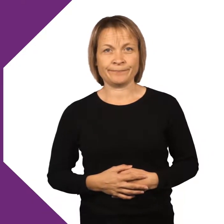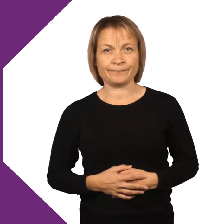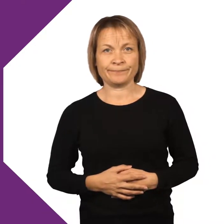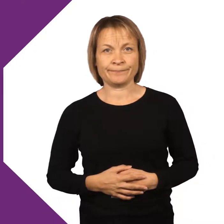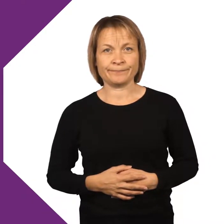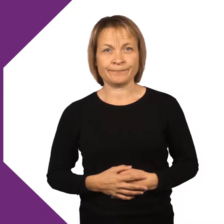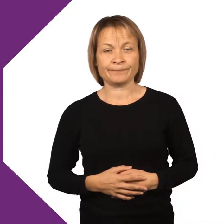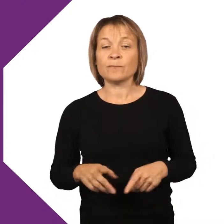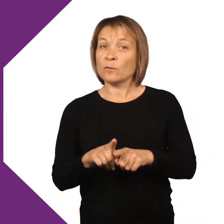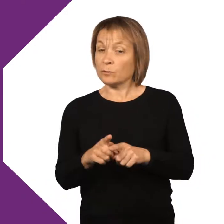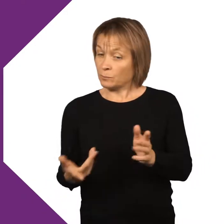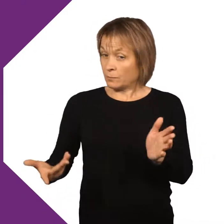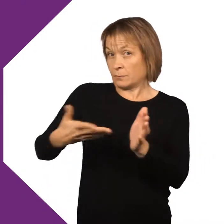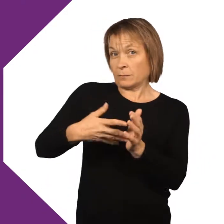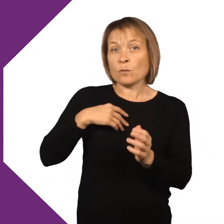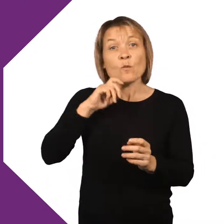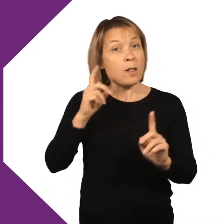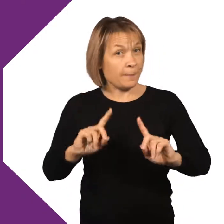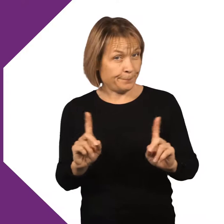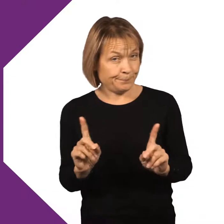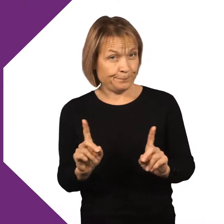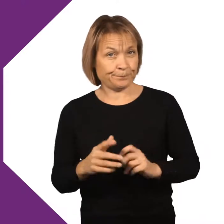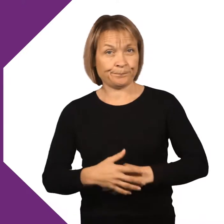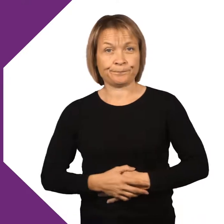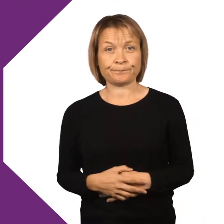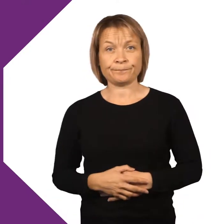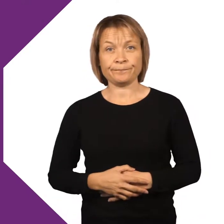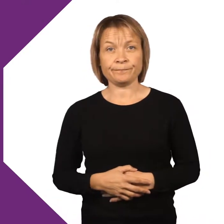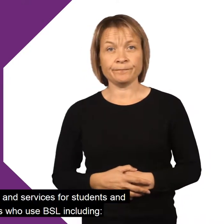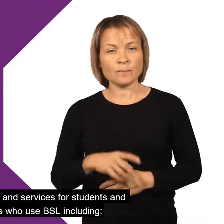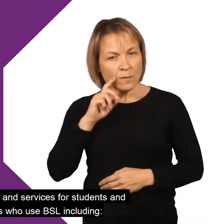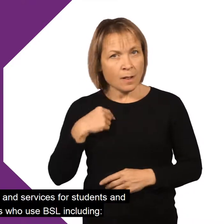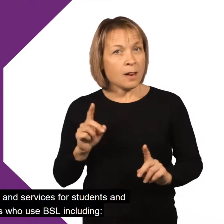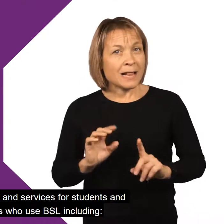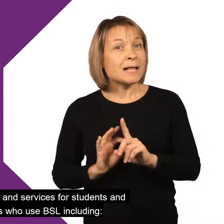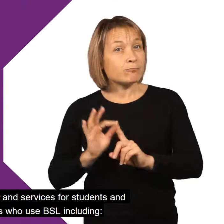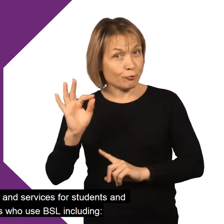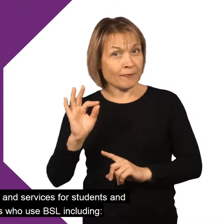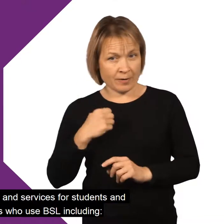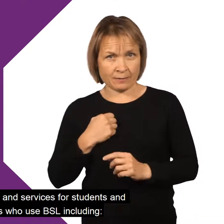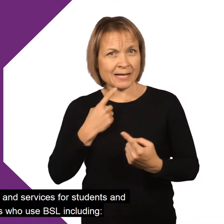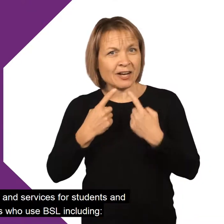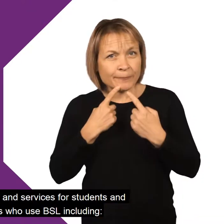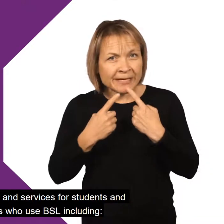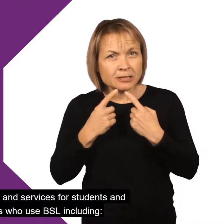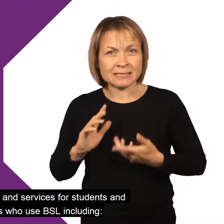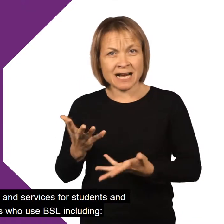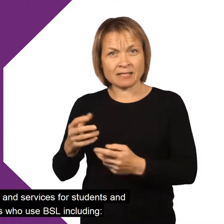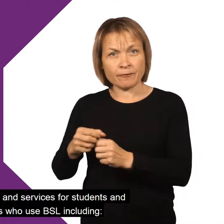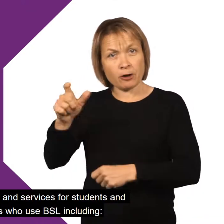And we will Improve information and services for students and